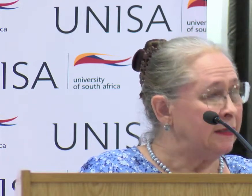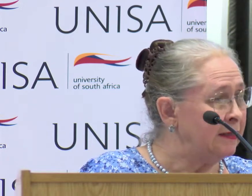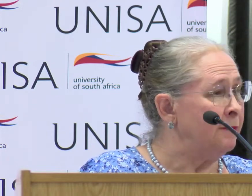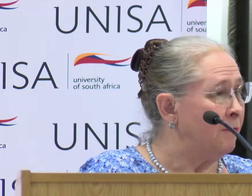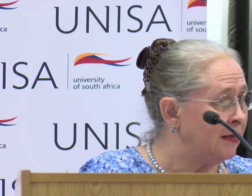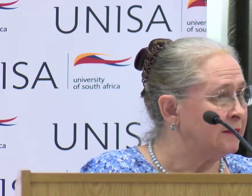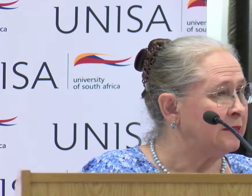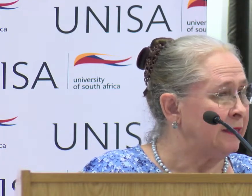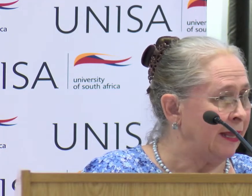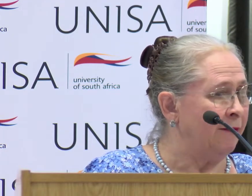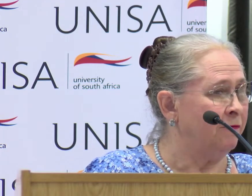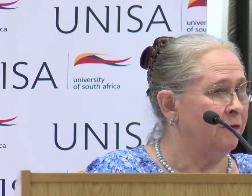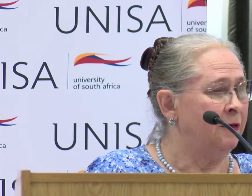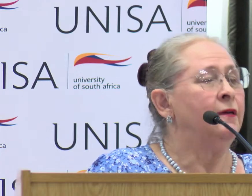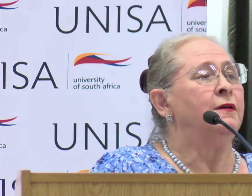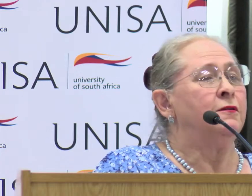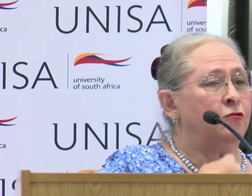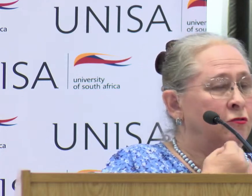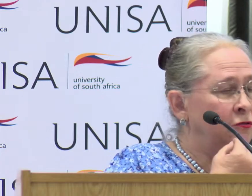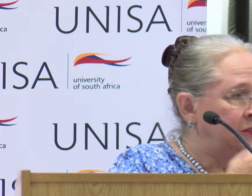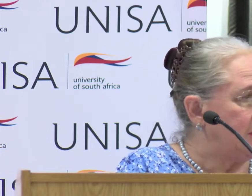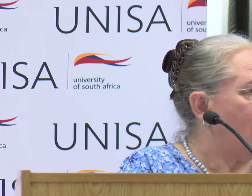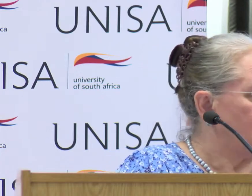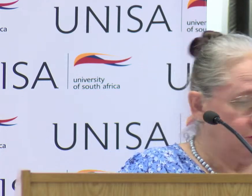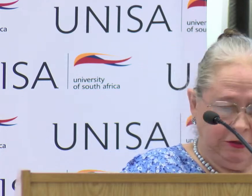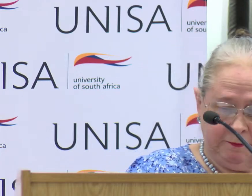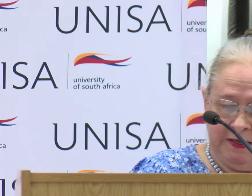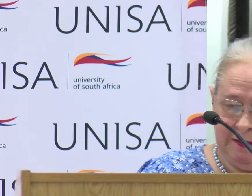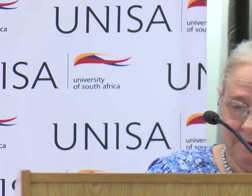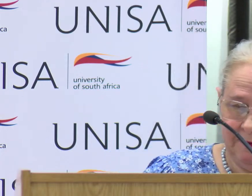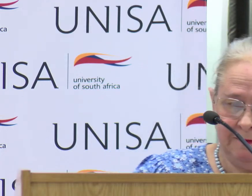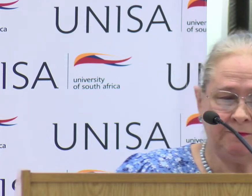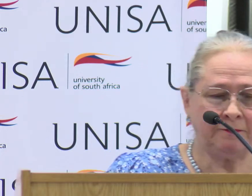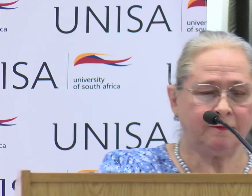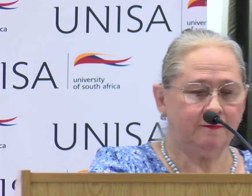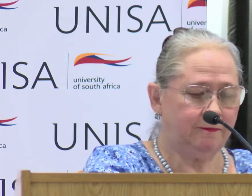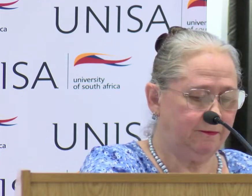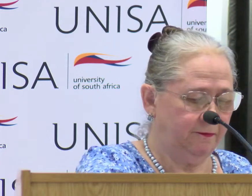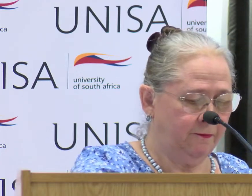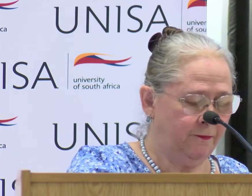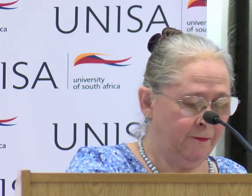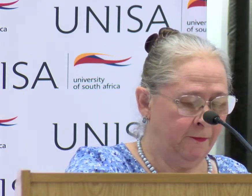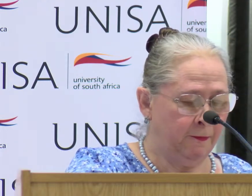because reading makes the deaf to start to speak.